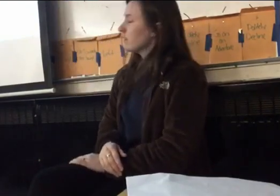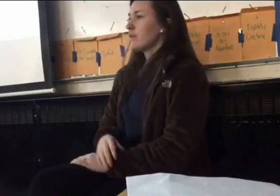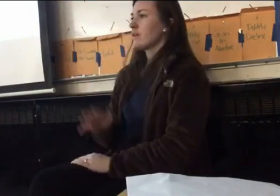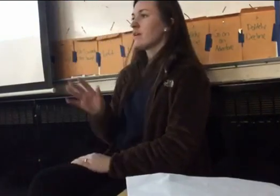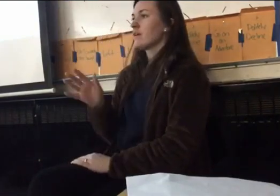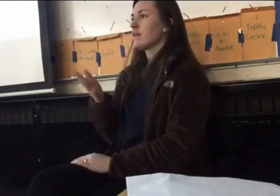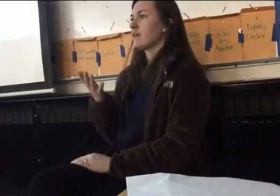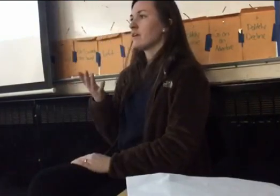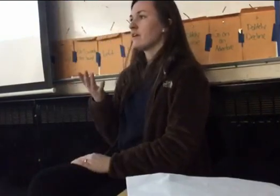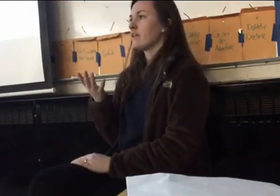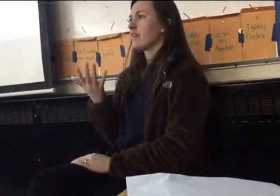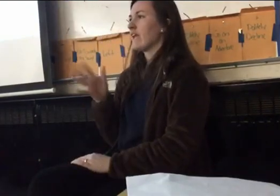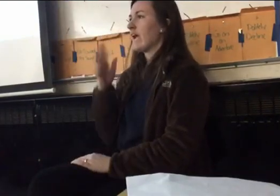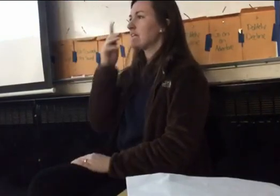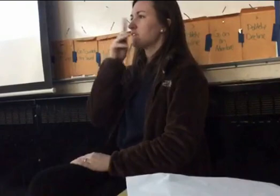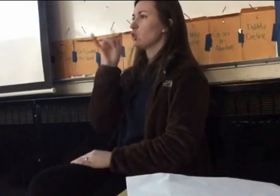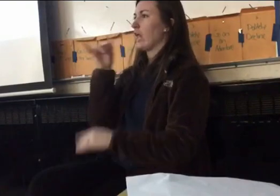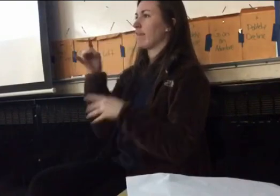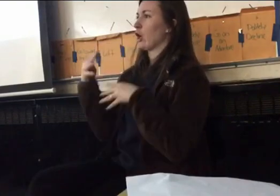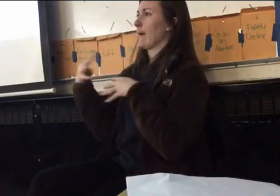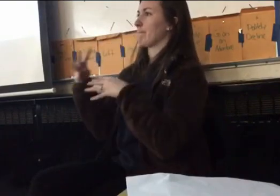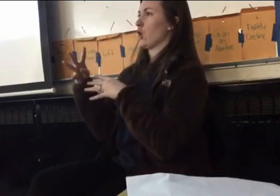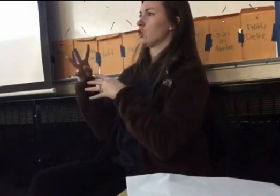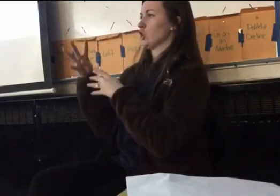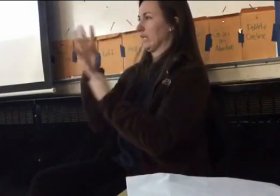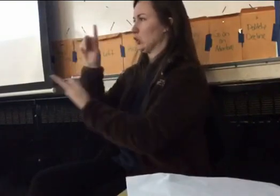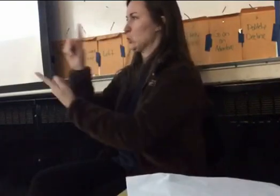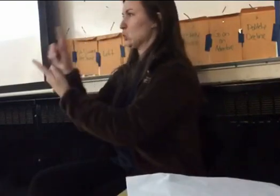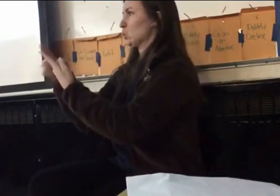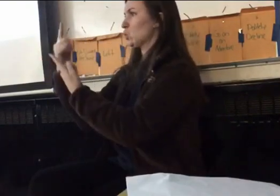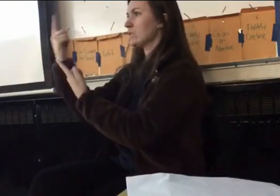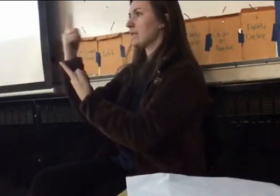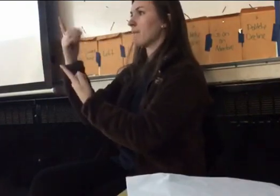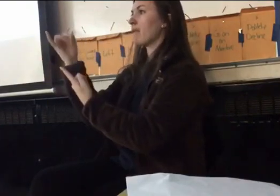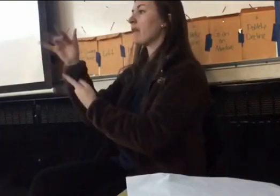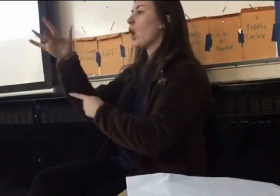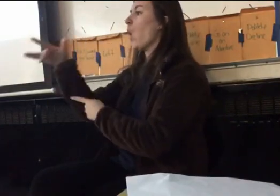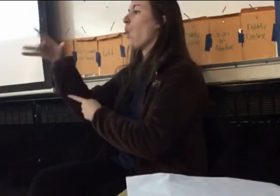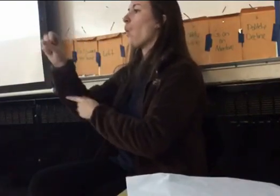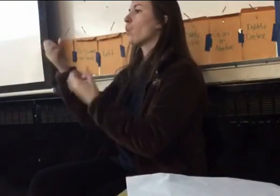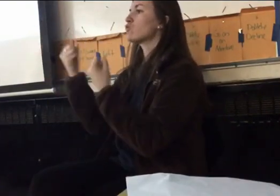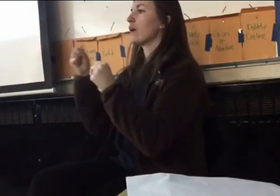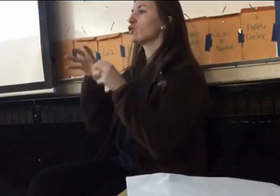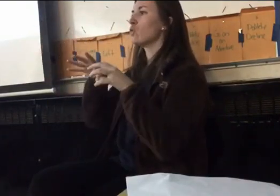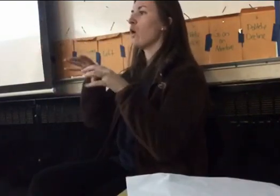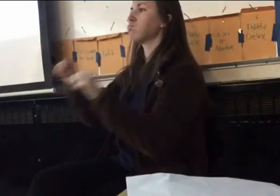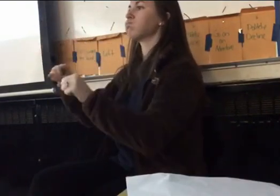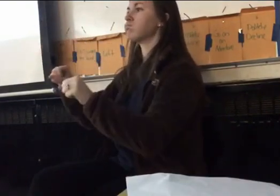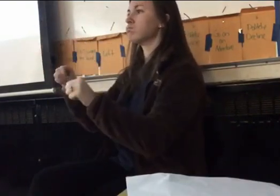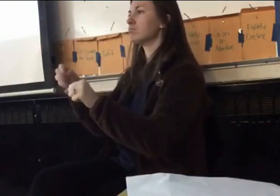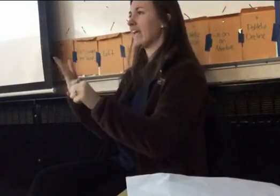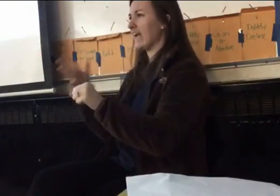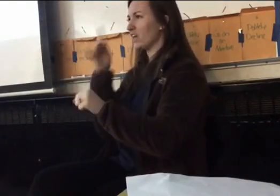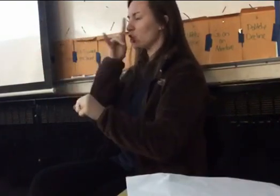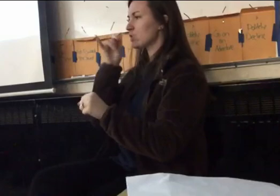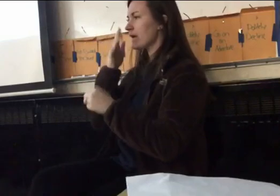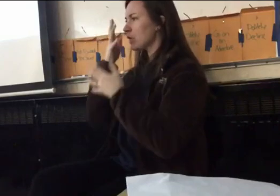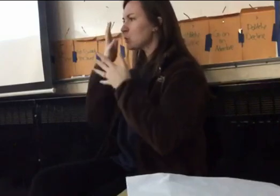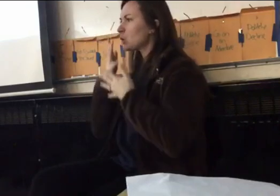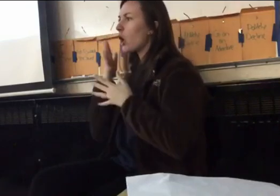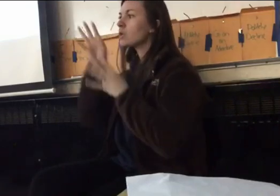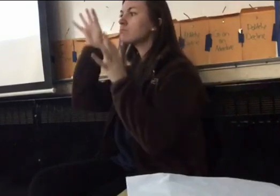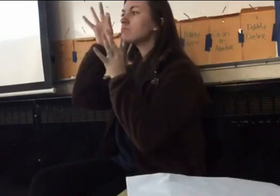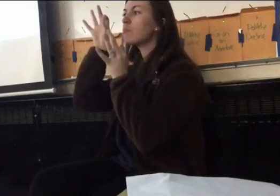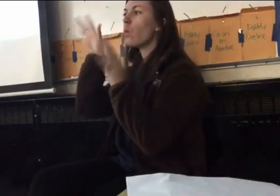like kind of representing untamed forces, dark and menacing. Okay, so this is